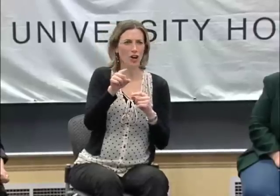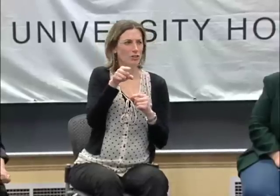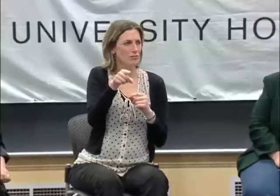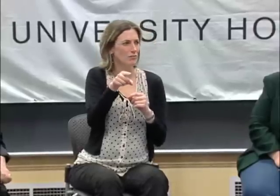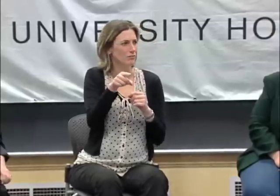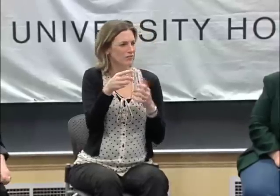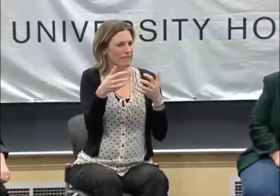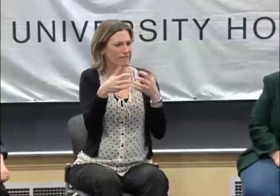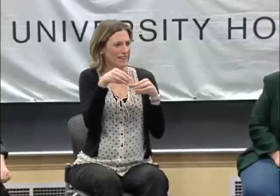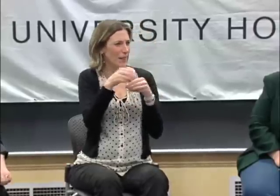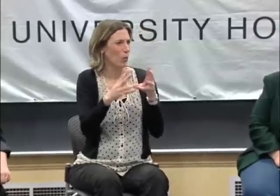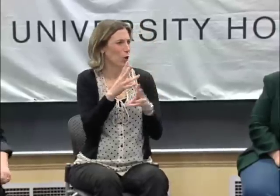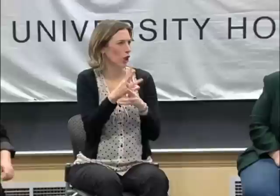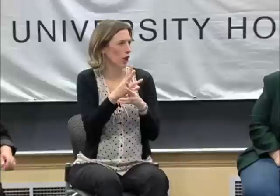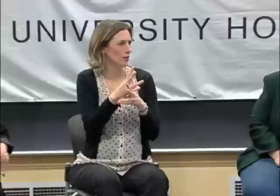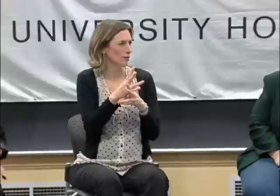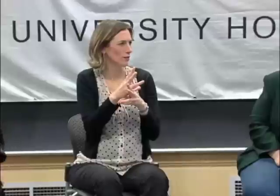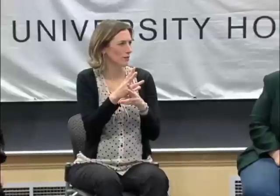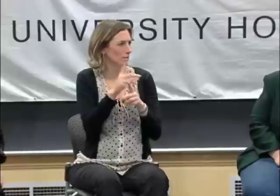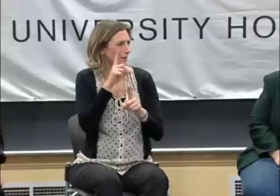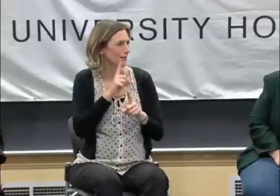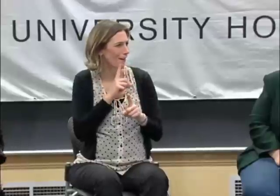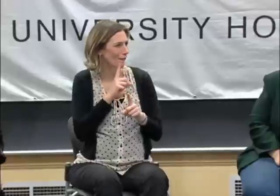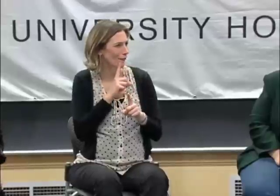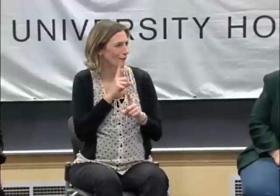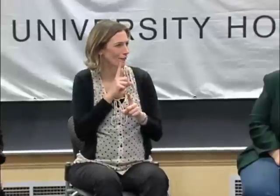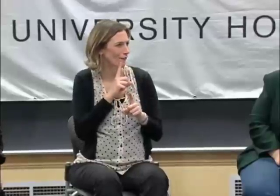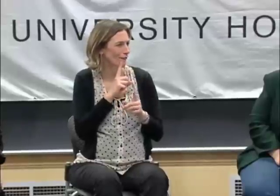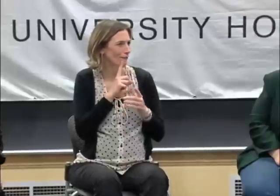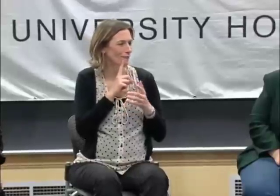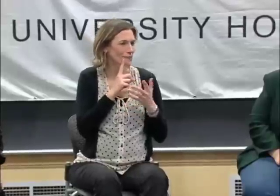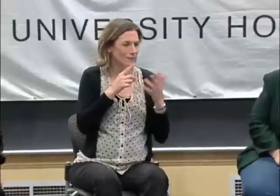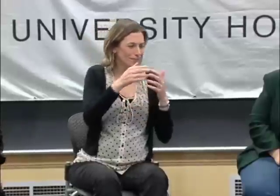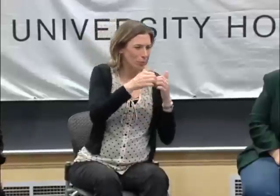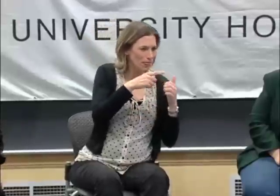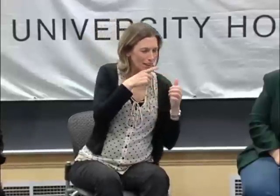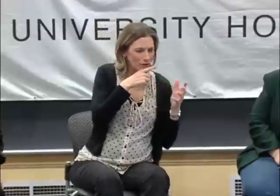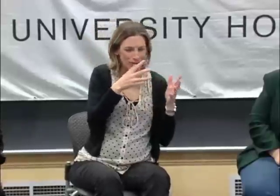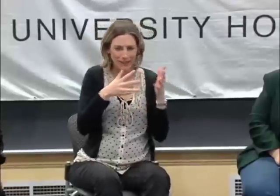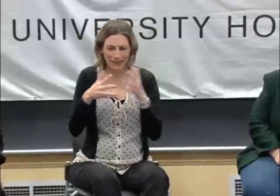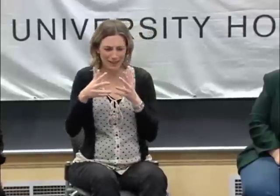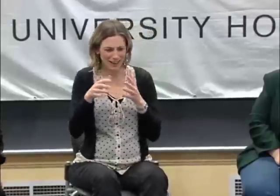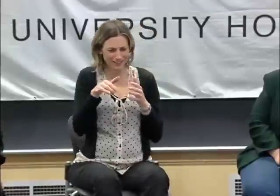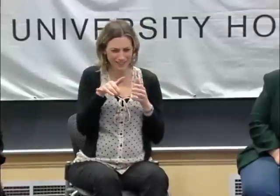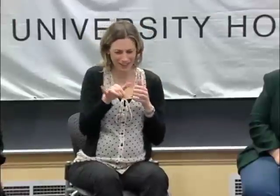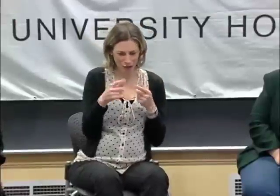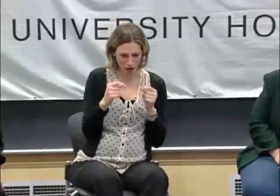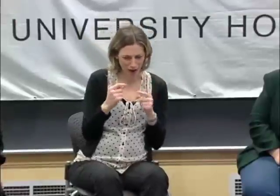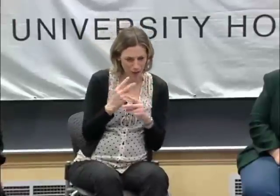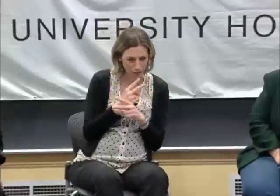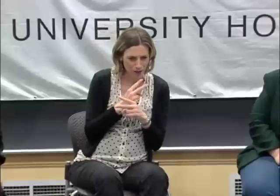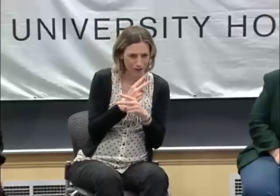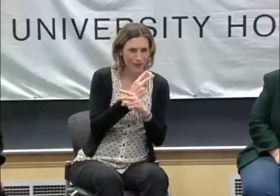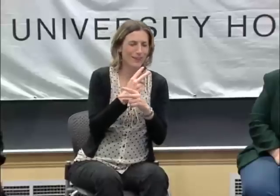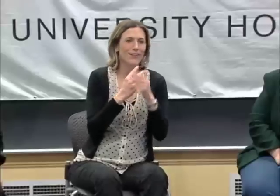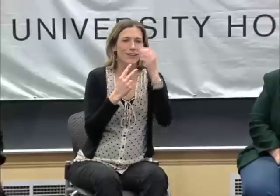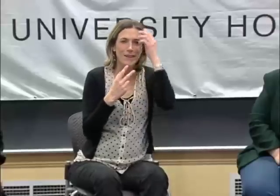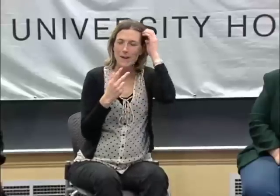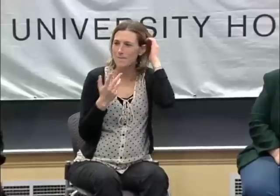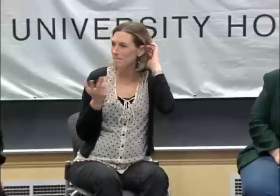But I wasn't sure where she fit in the world. Was it deaf? Was it hearing? It was really